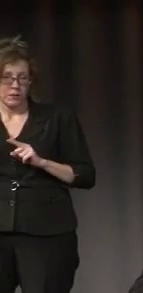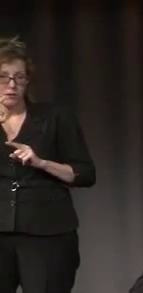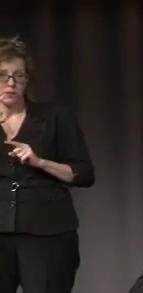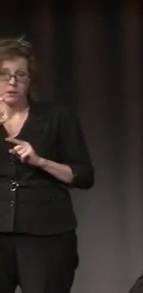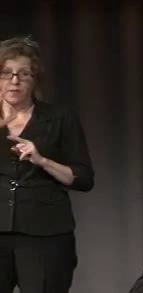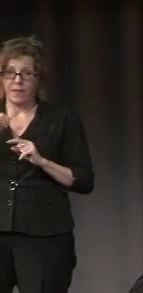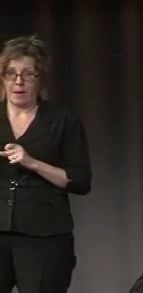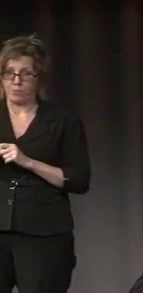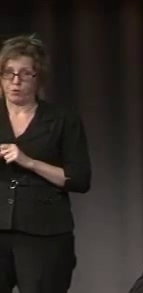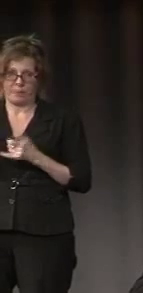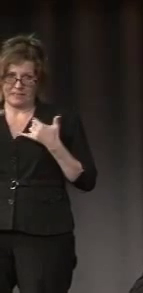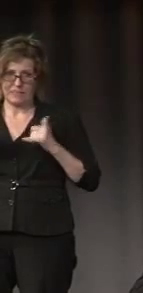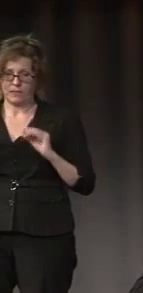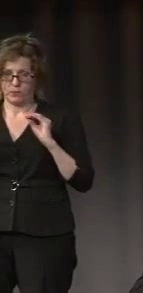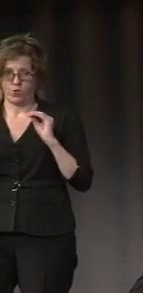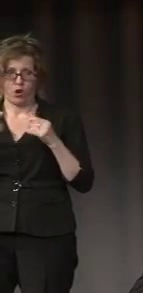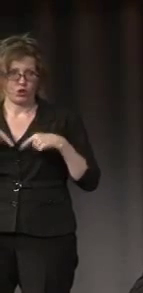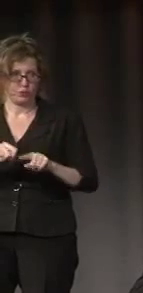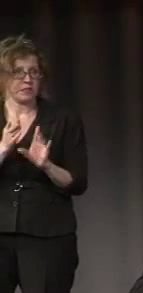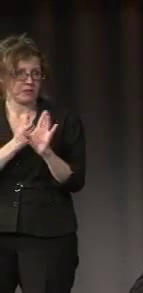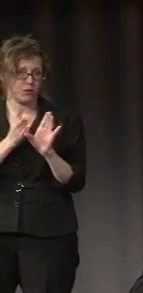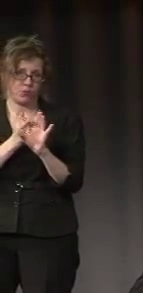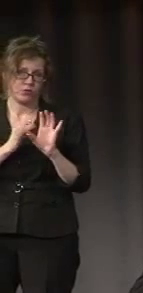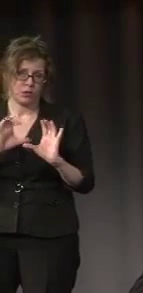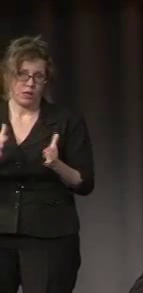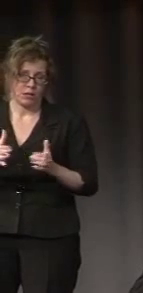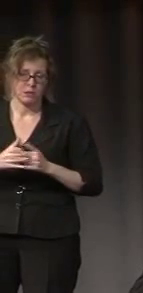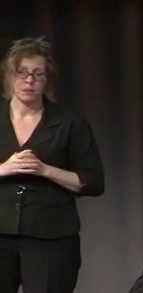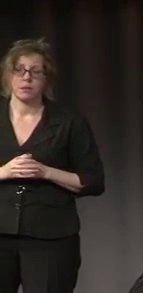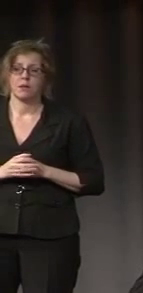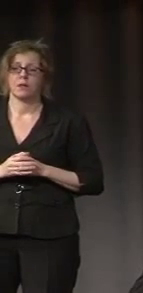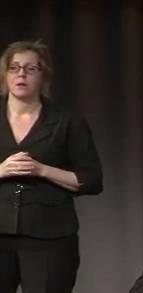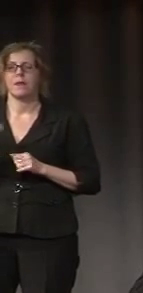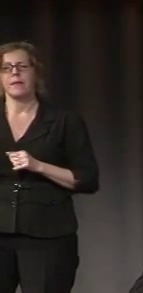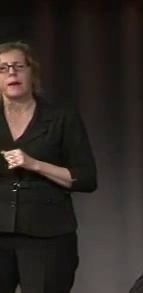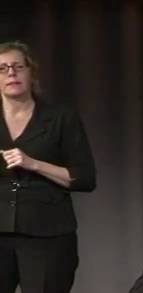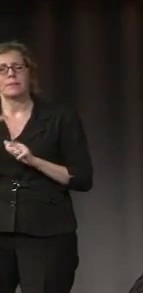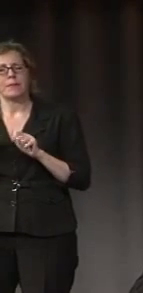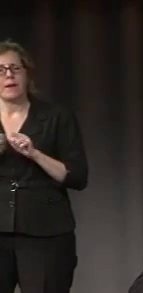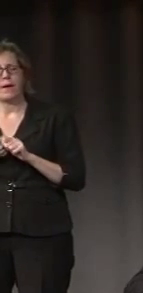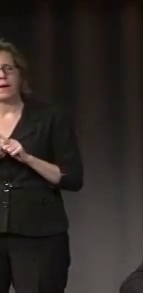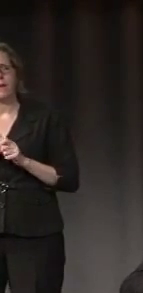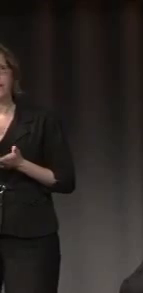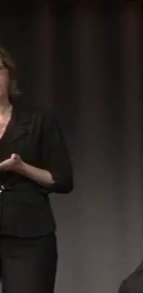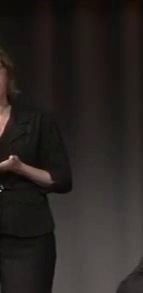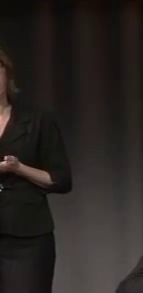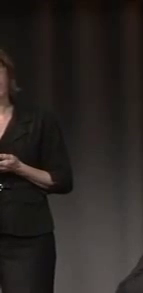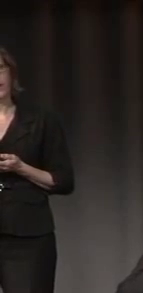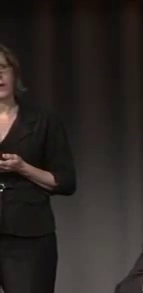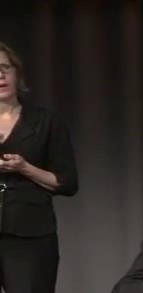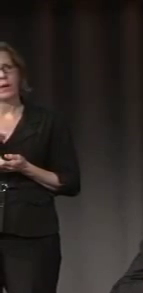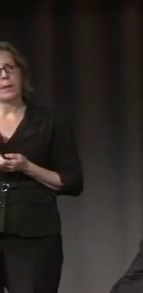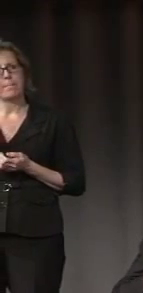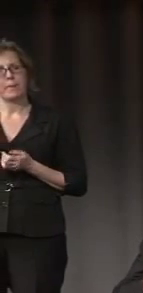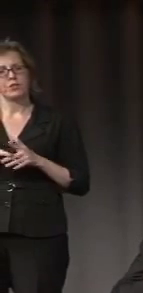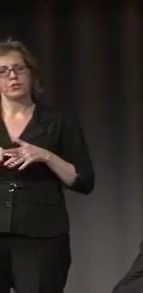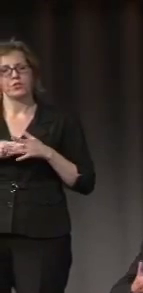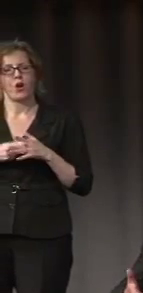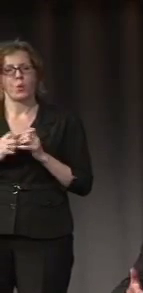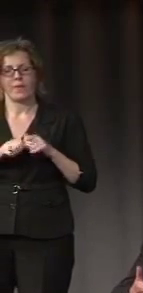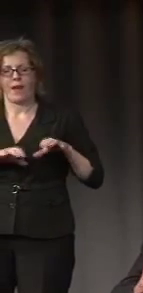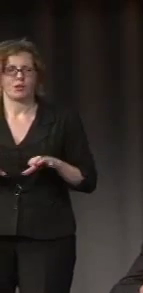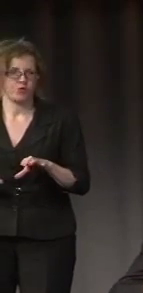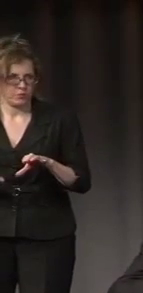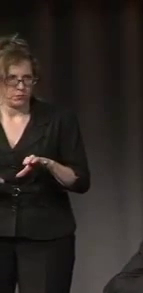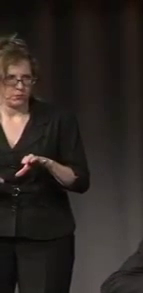taught in psychology class, this idea that you have to start from action and apprentissage. I mean, the learning